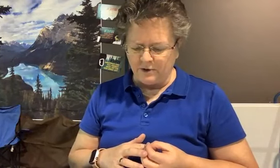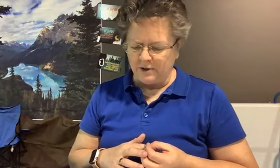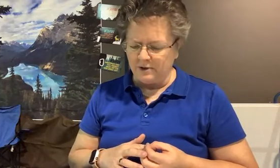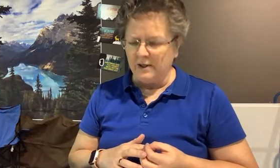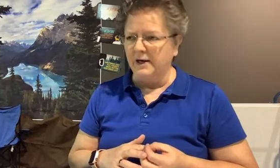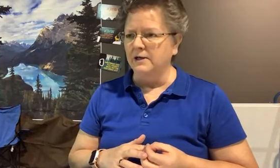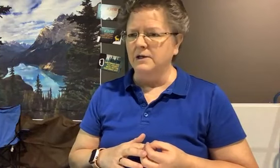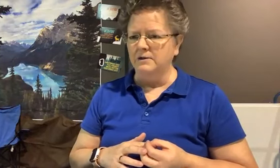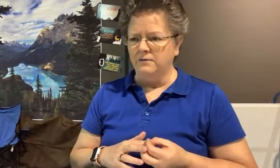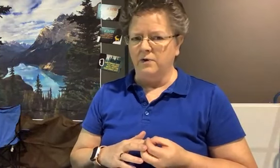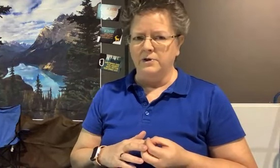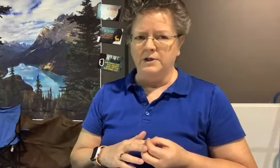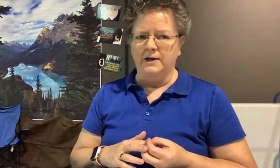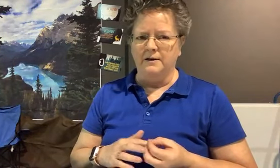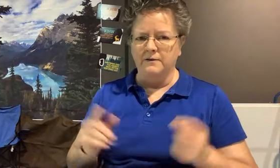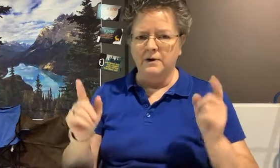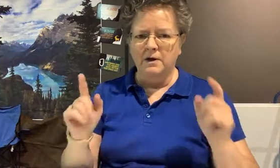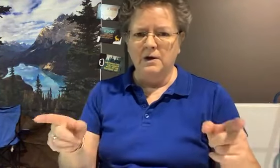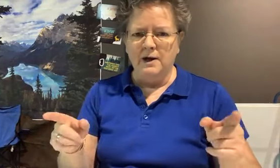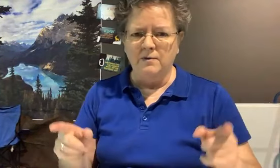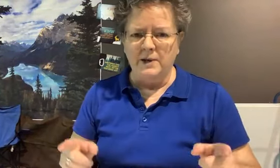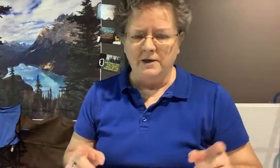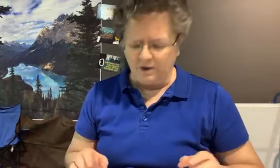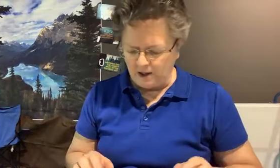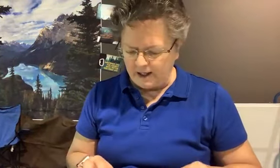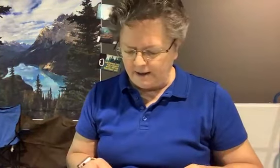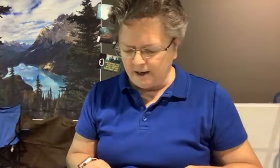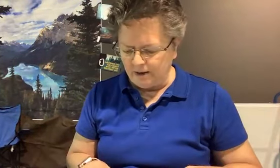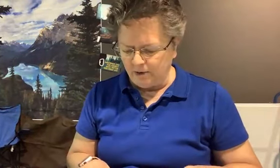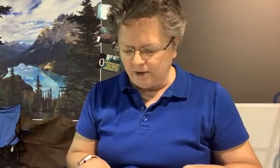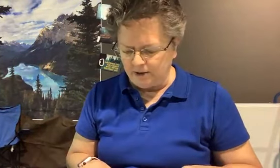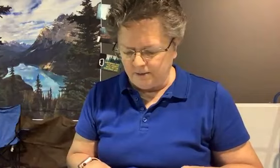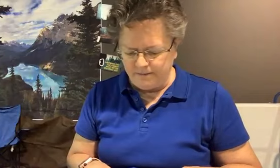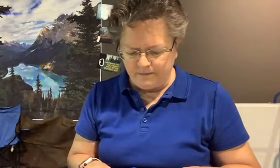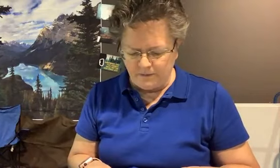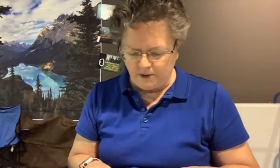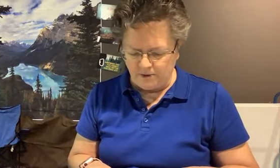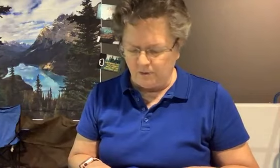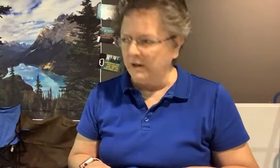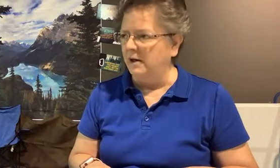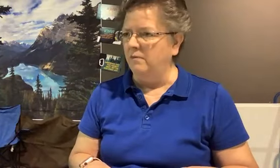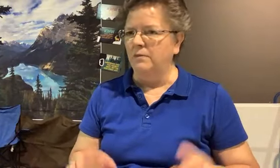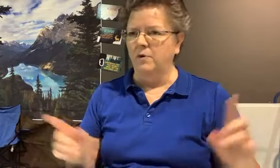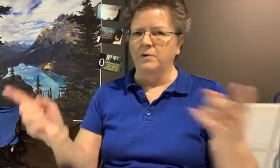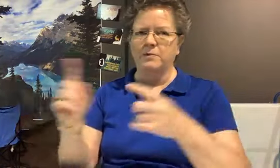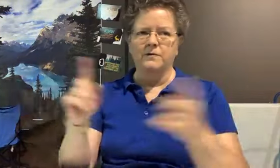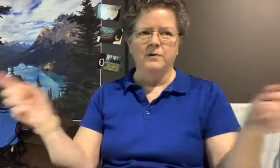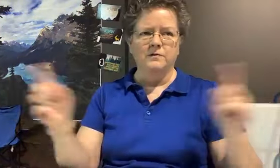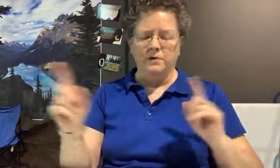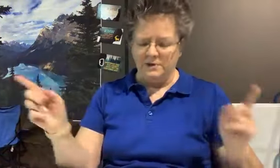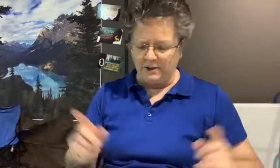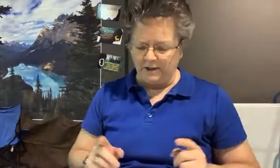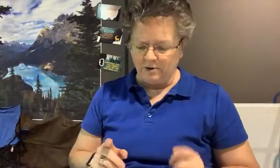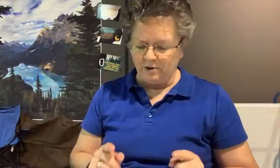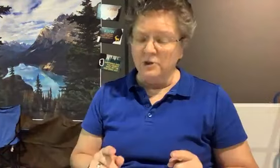verses, and I guess for the sake of everybody online, I will go ahead and do the reading. I normally prefer for us to take turns.